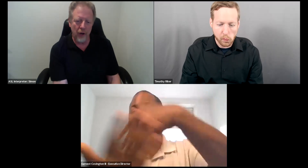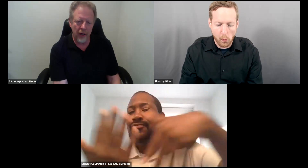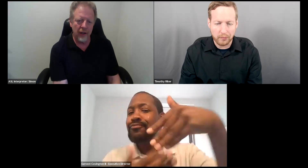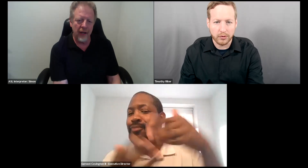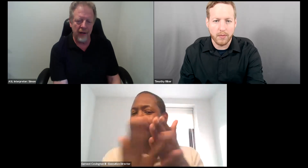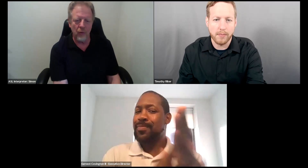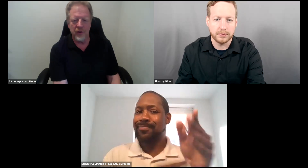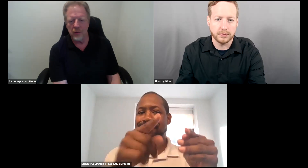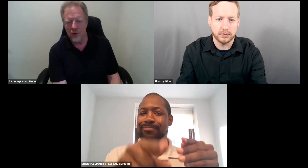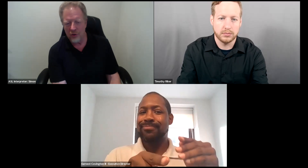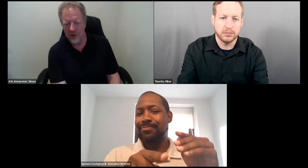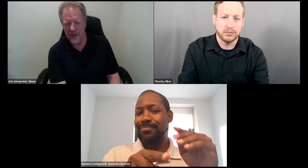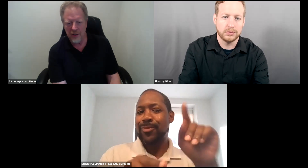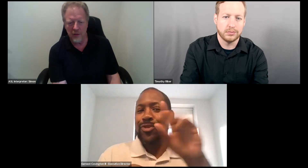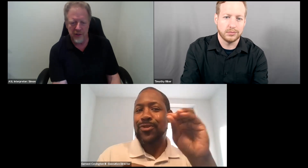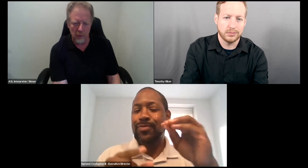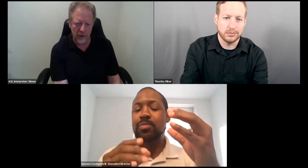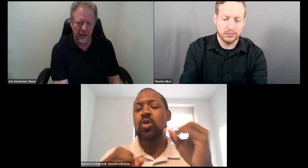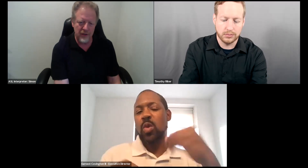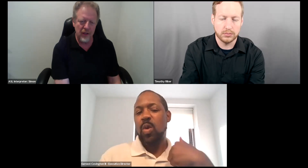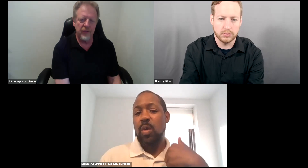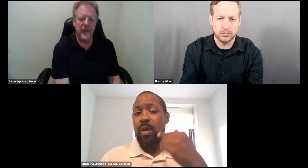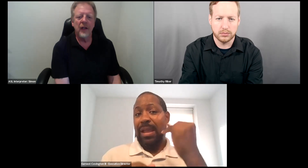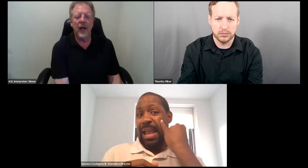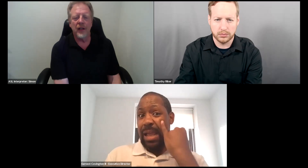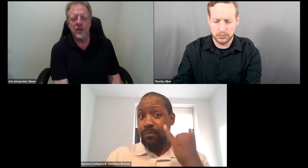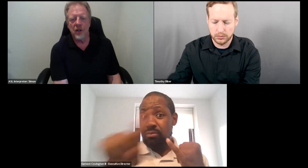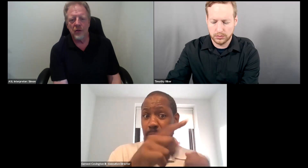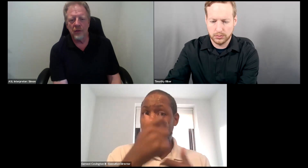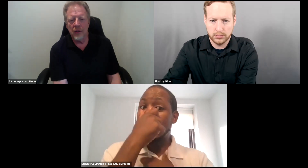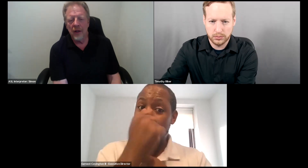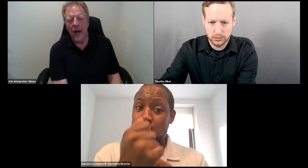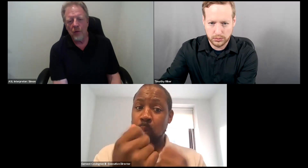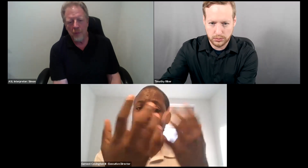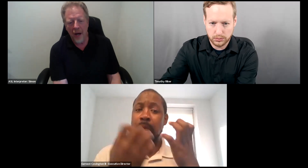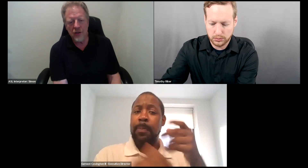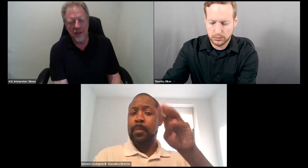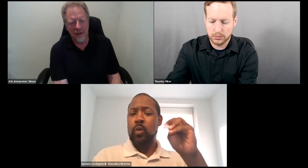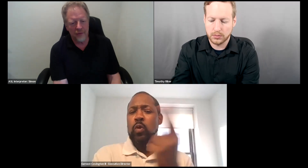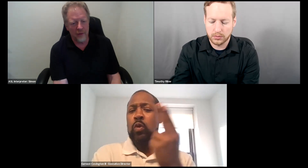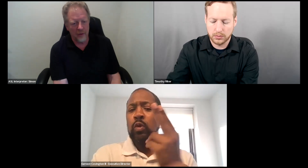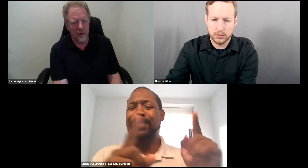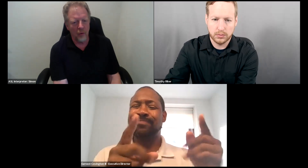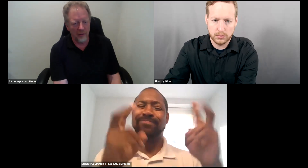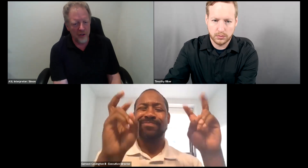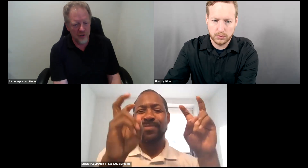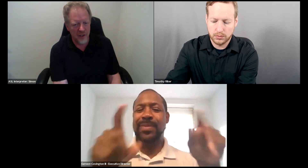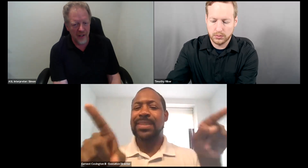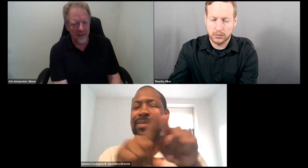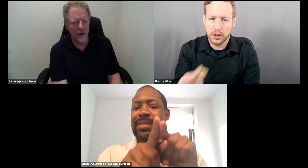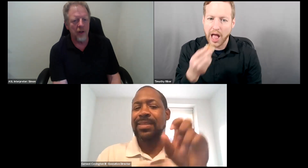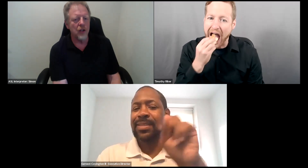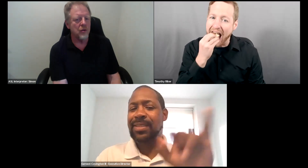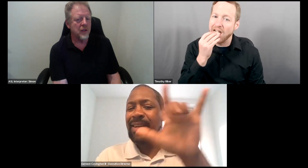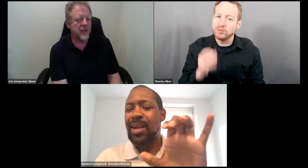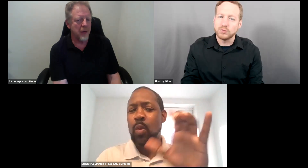then break. And then afterwards there was socialization, there was networking and stuff. And so I was imagining that if, you know, we're interested in that,